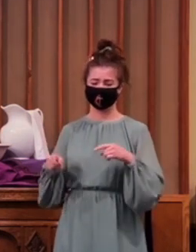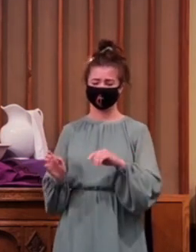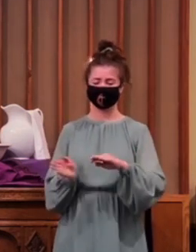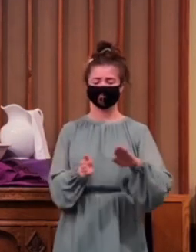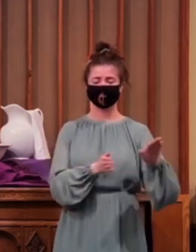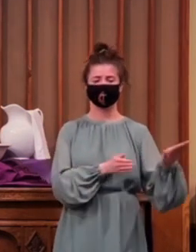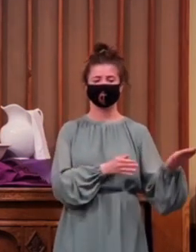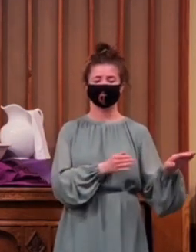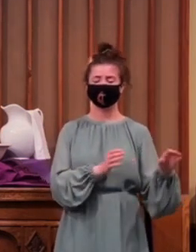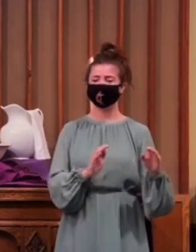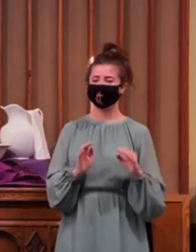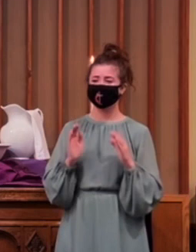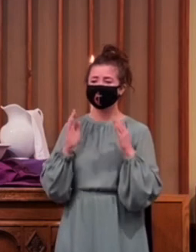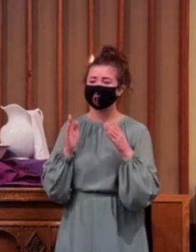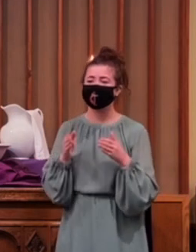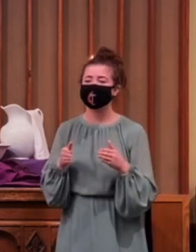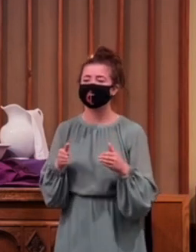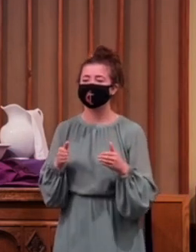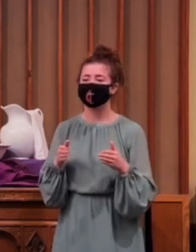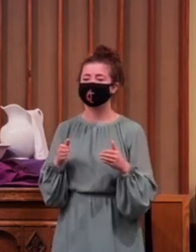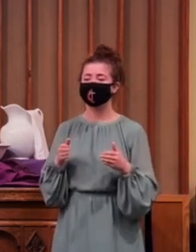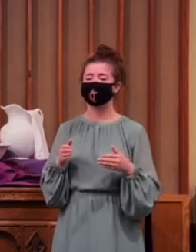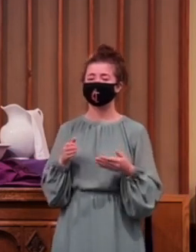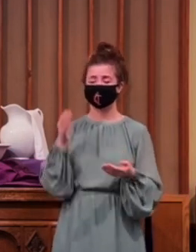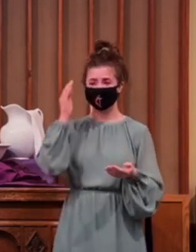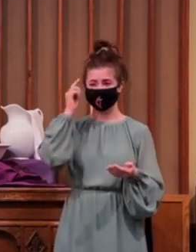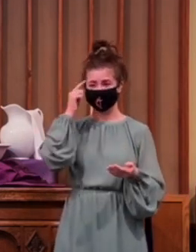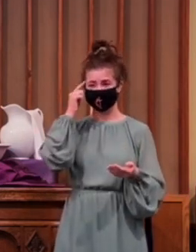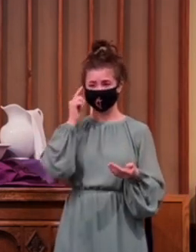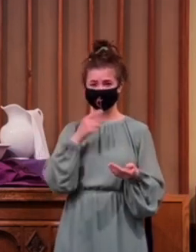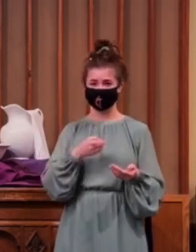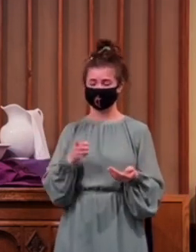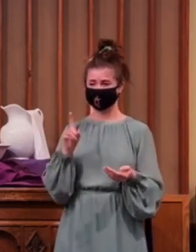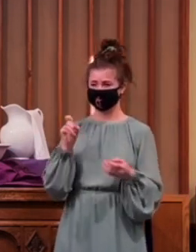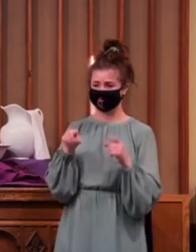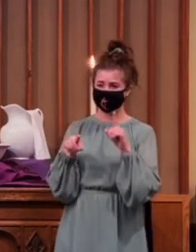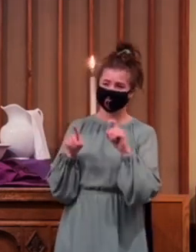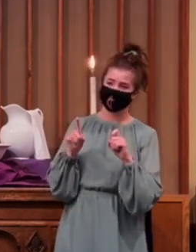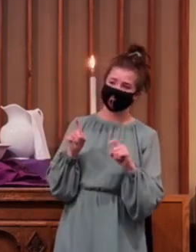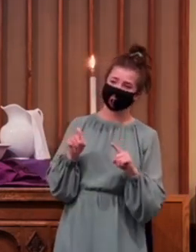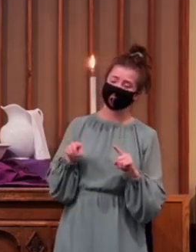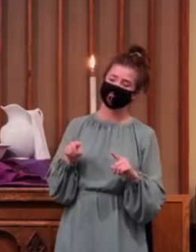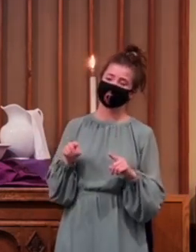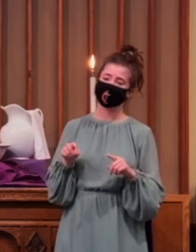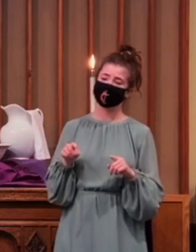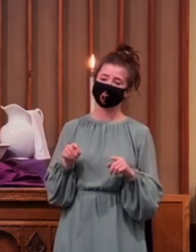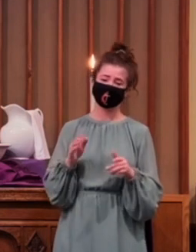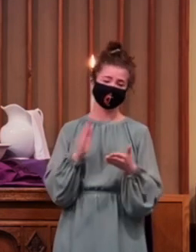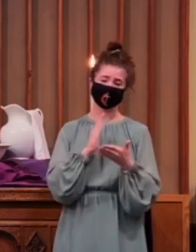their whole bodies. I bet they would have asked questions and halted the small